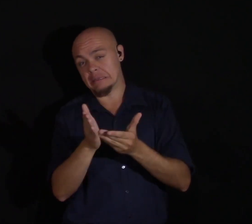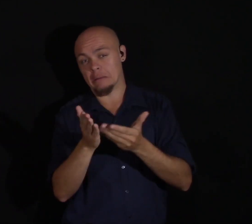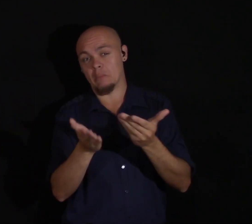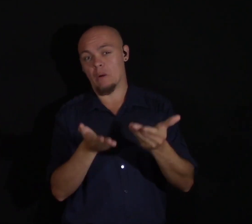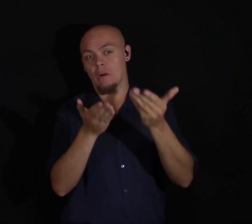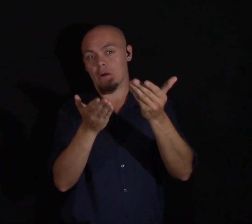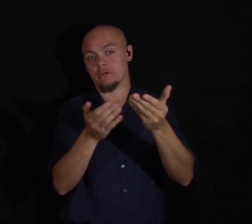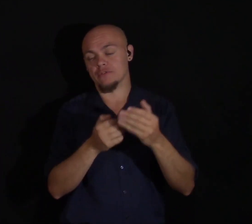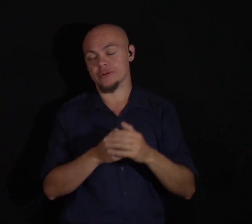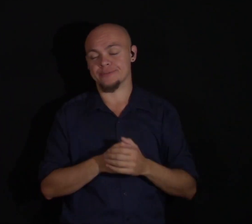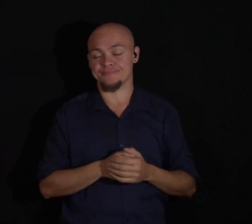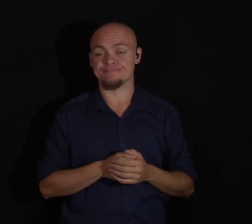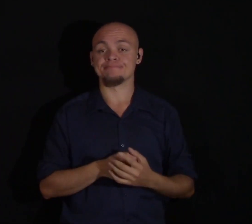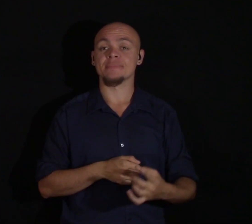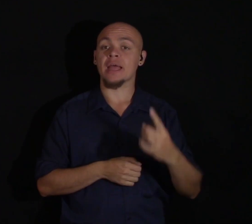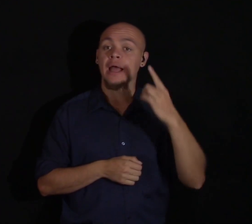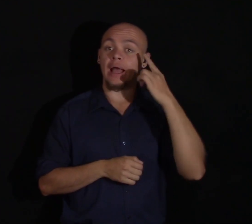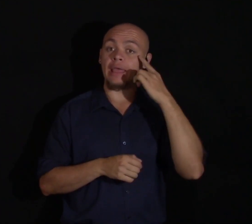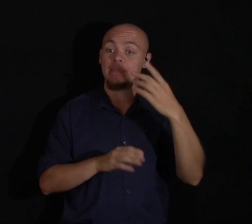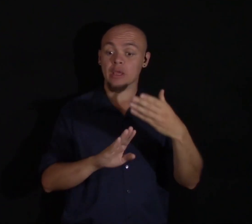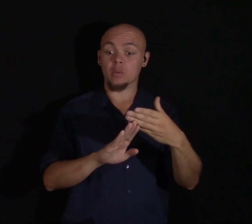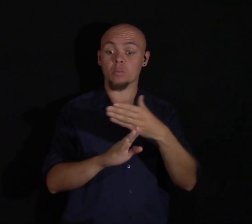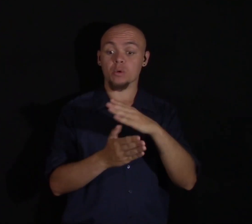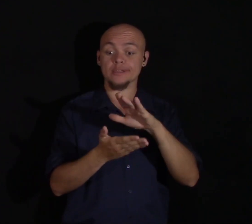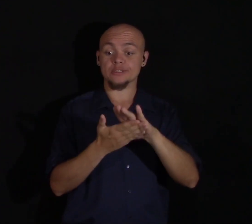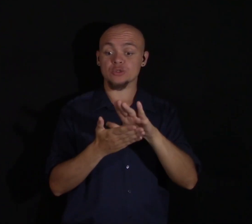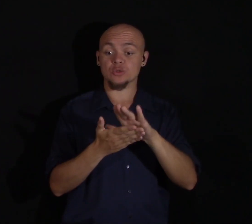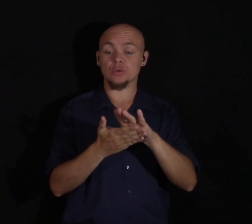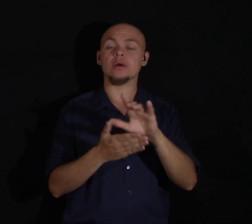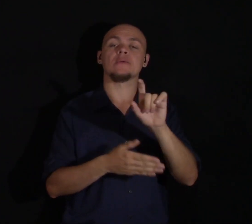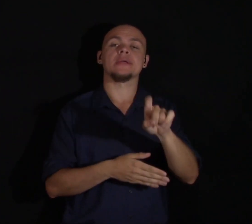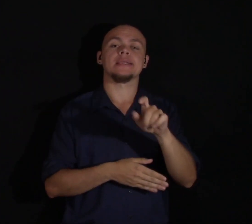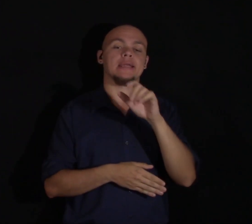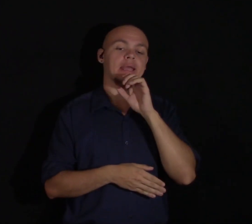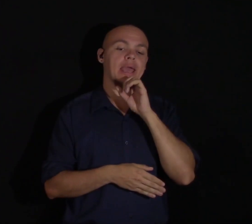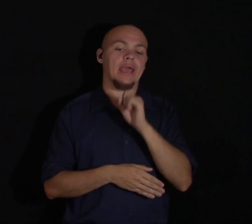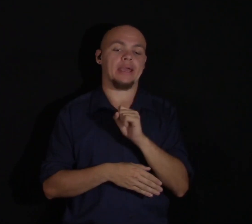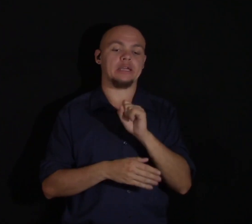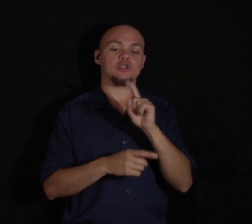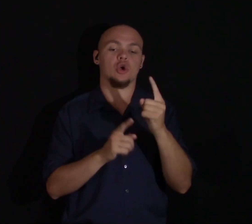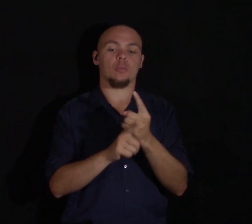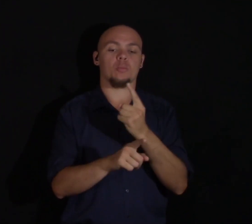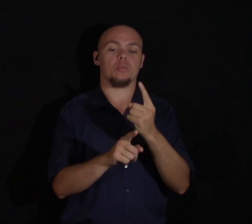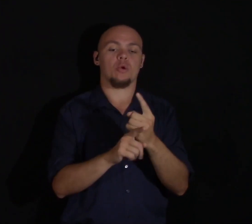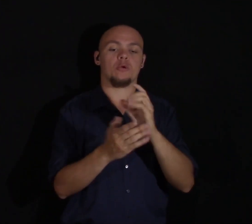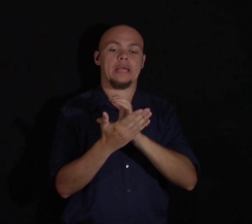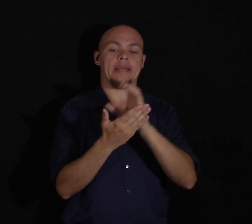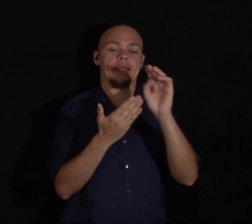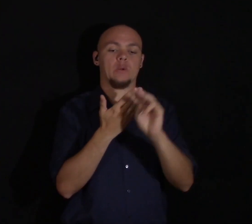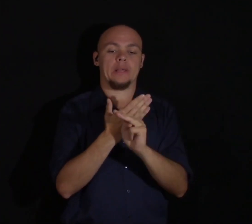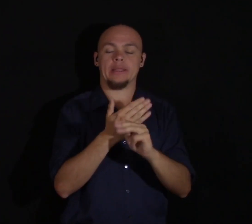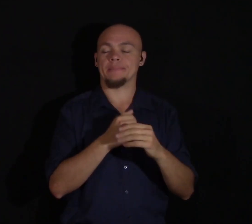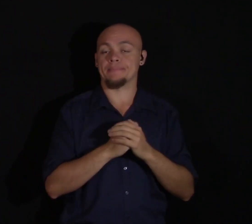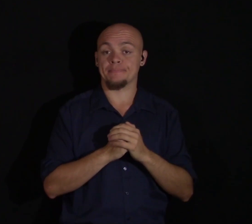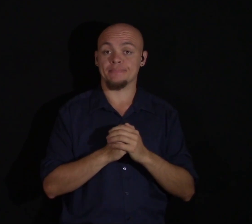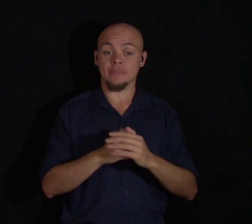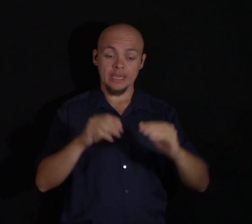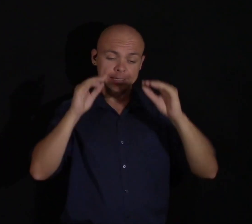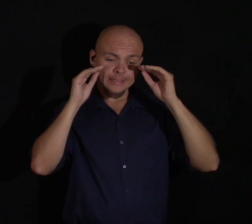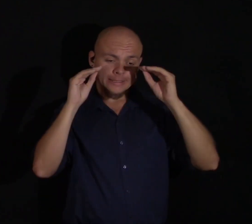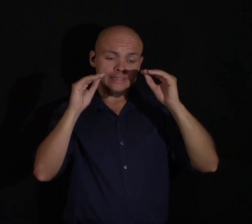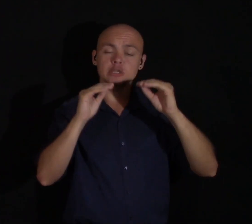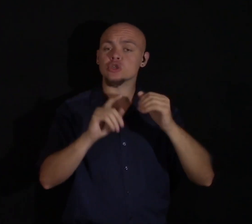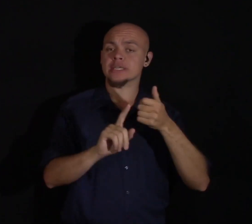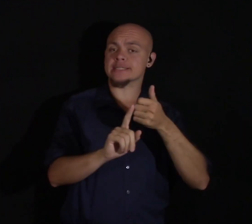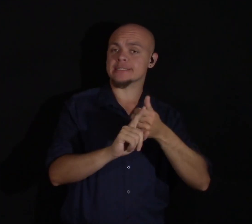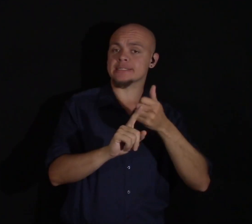I think, starting in preschool, we need age-appropriate curriculum that teaches kids self-awareness